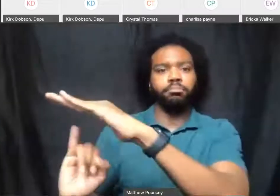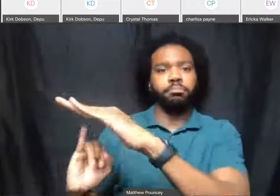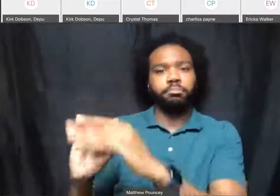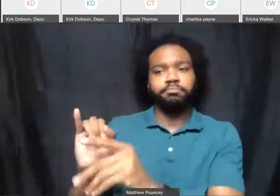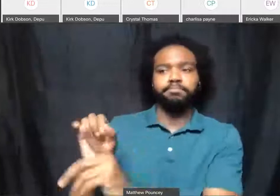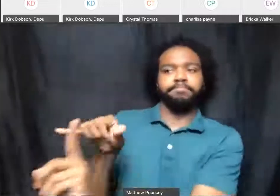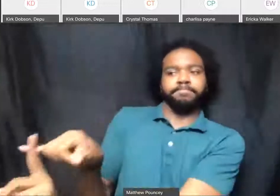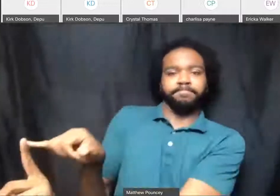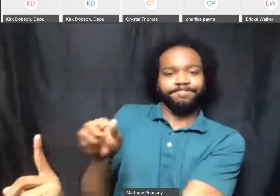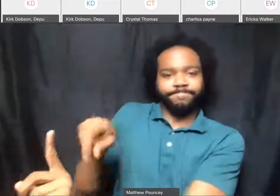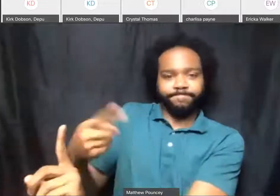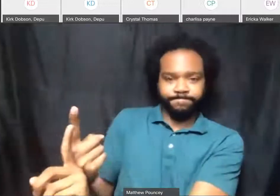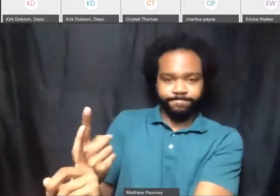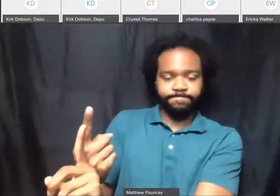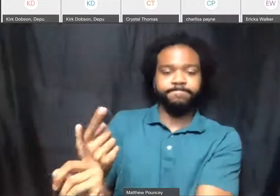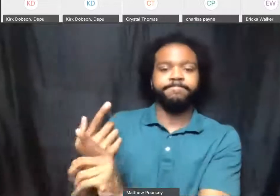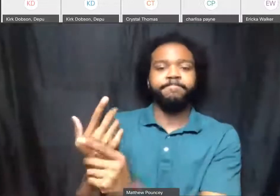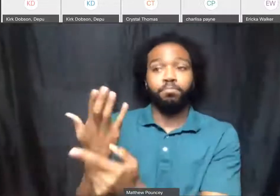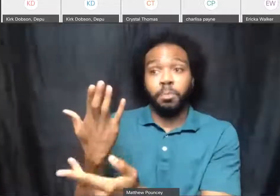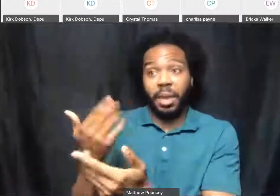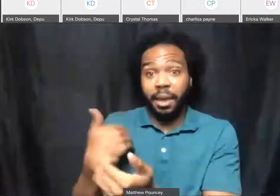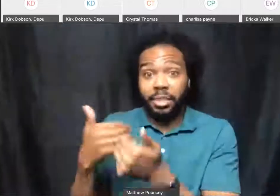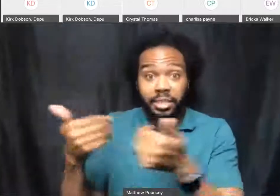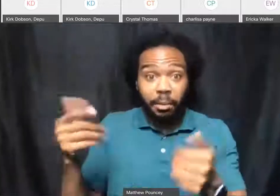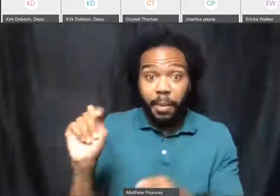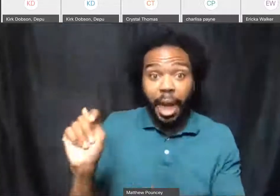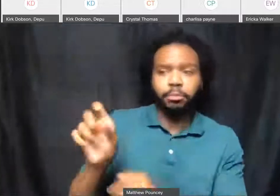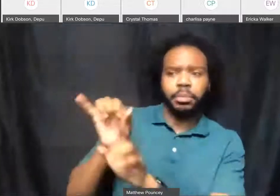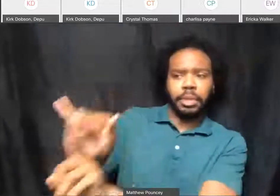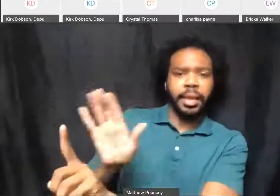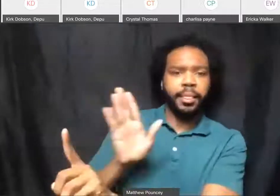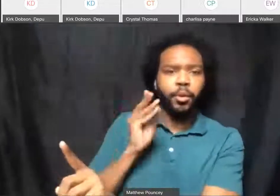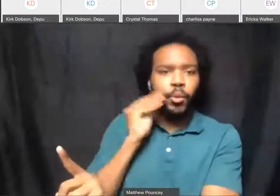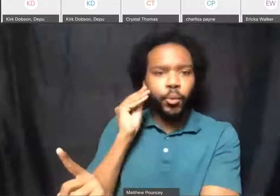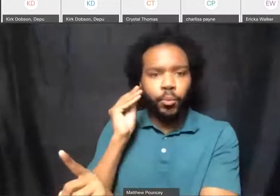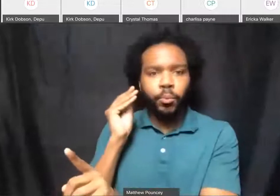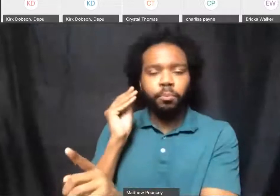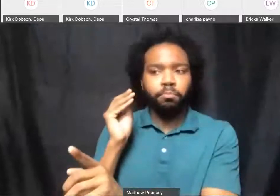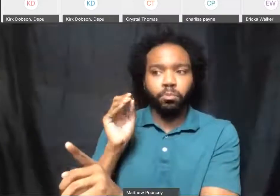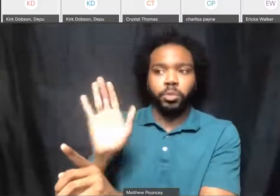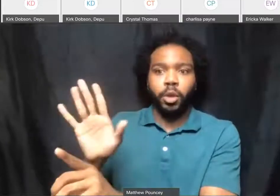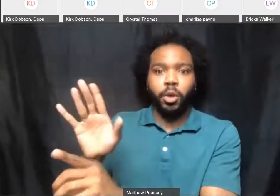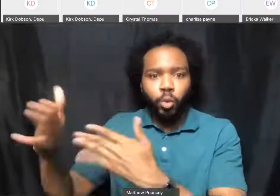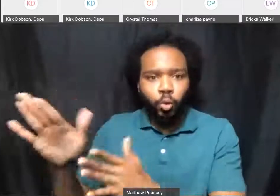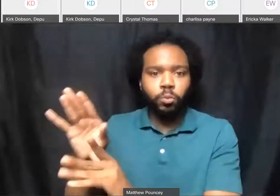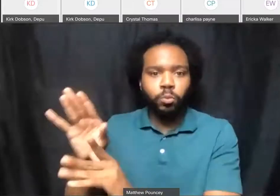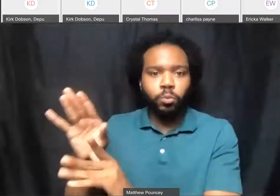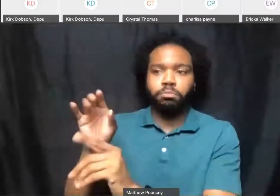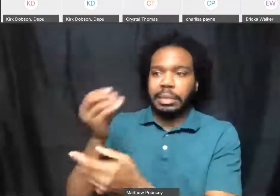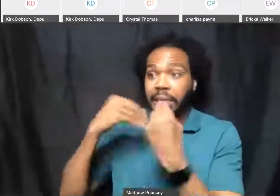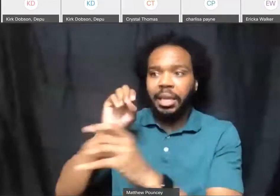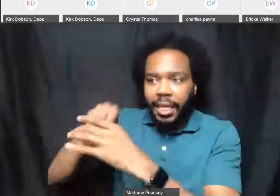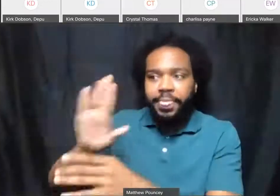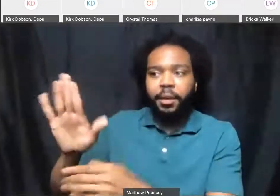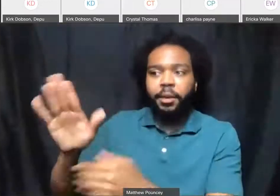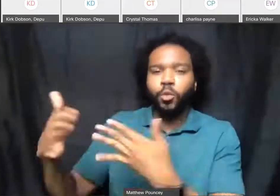using, to the extent possible, a separate bathroom. They're staying in their room. They're eating their meals in their room. People are using all